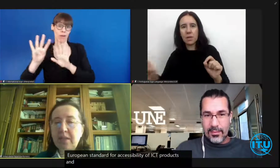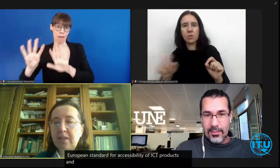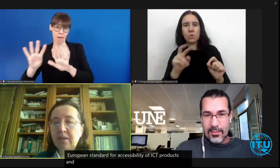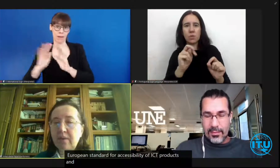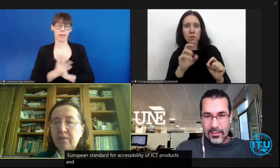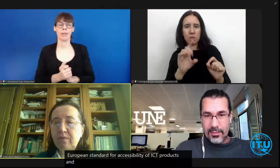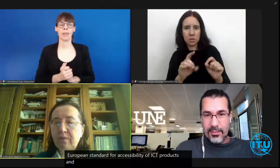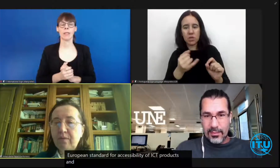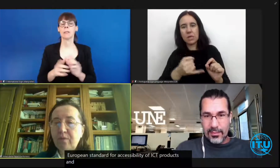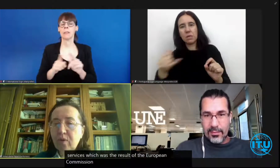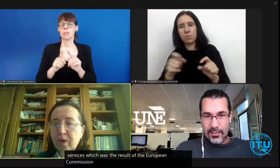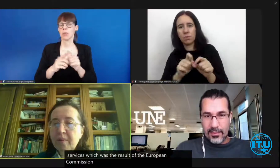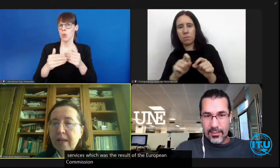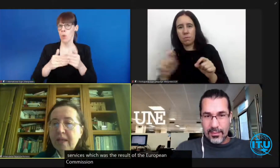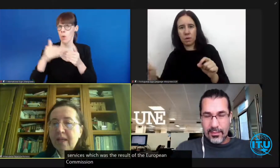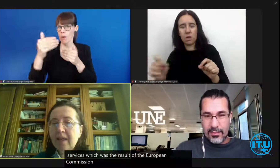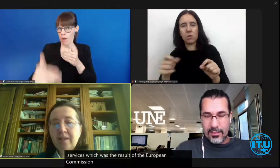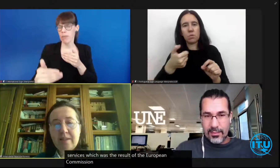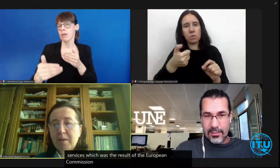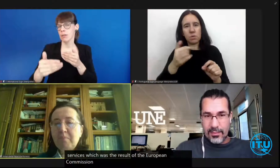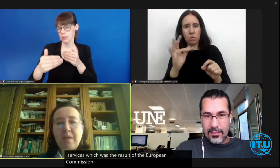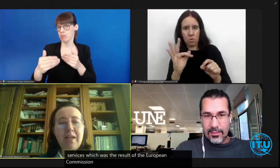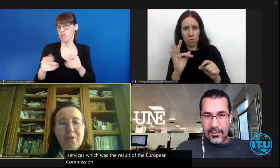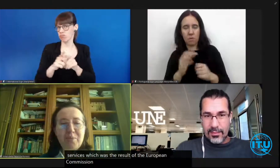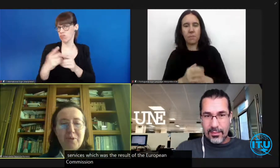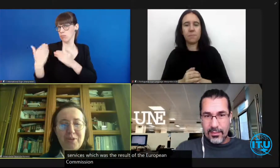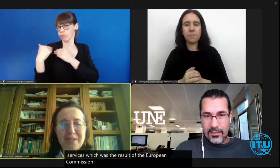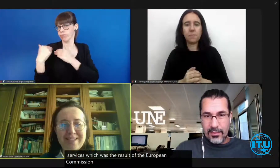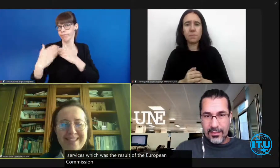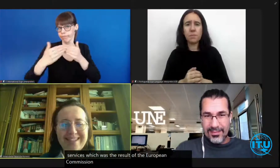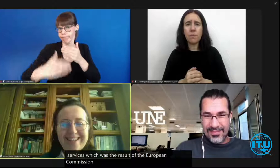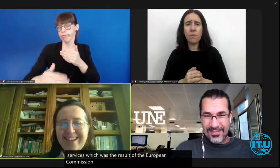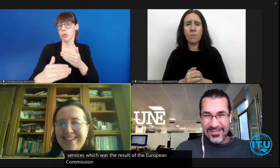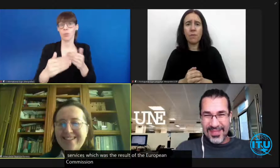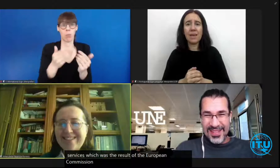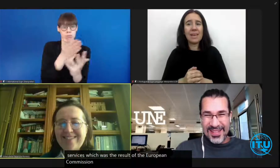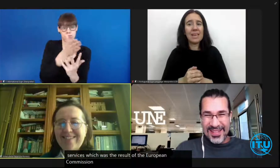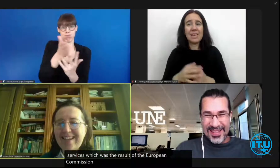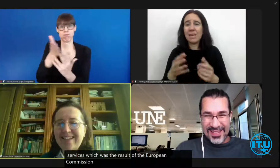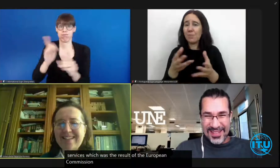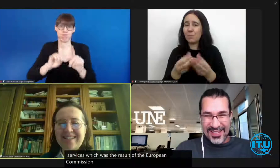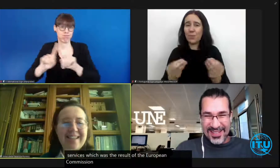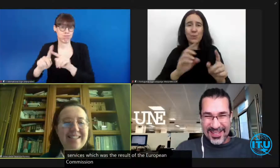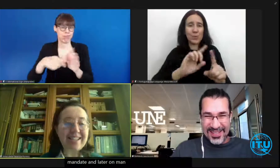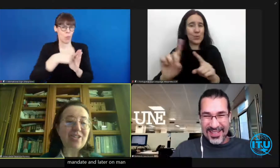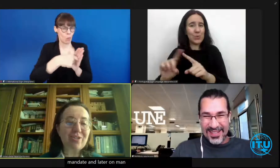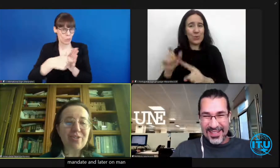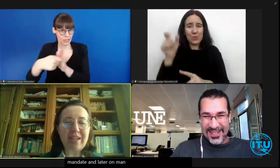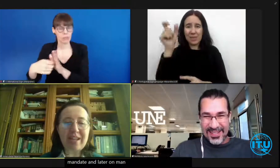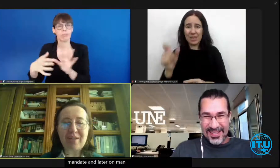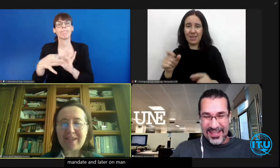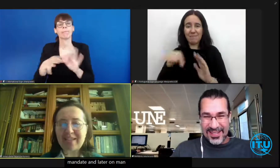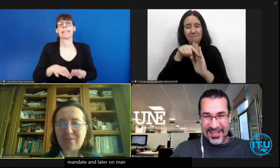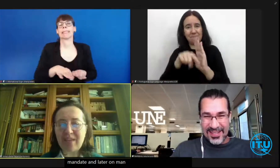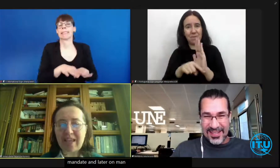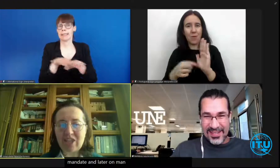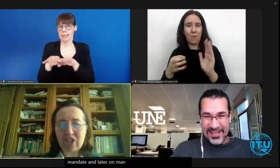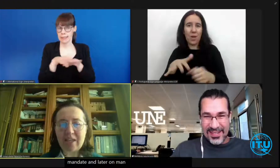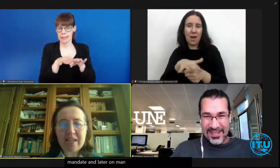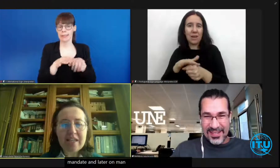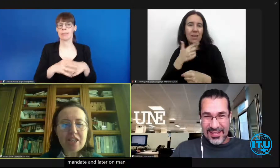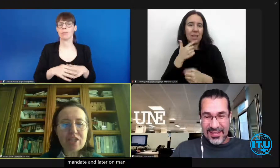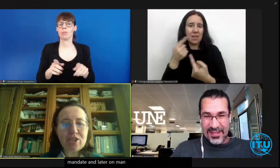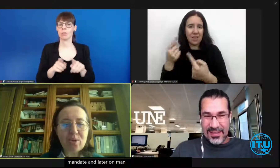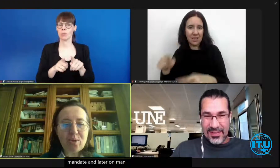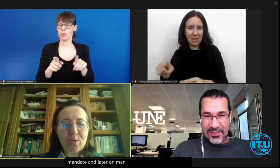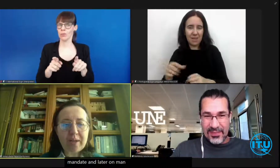later on amended at 554. And many other projects in relation to standardization, also in the area of active